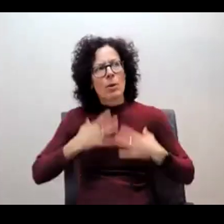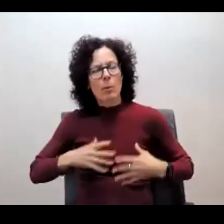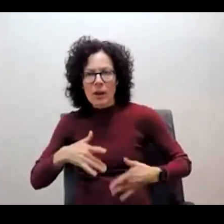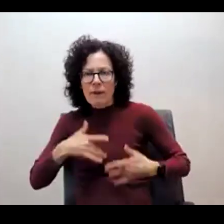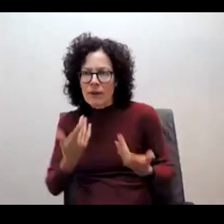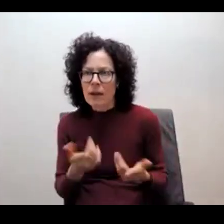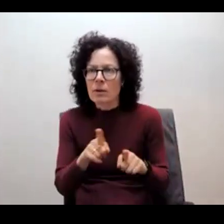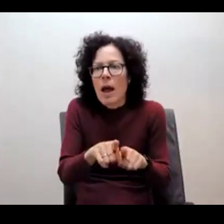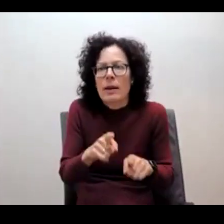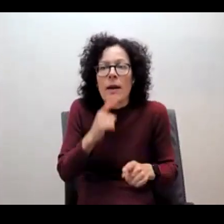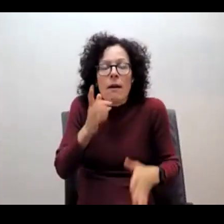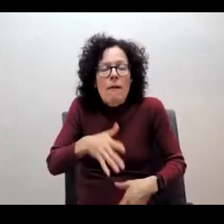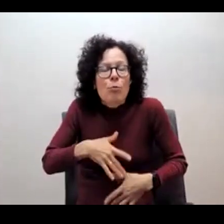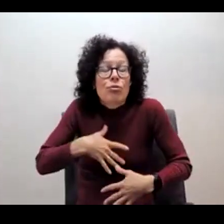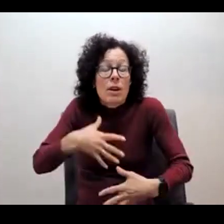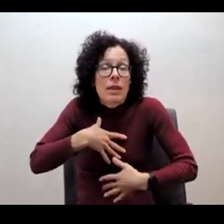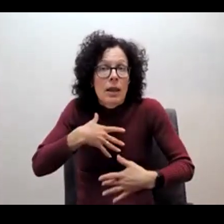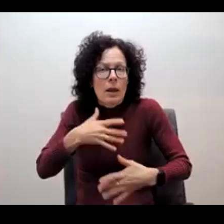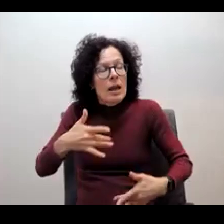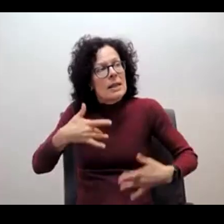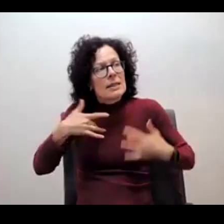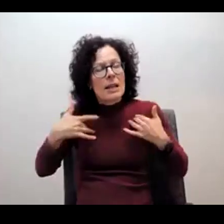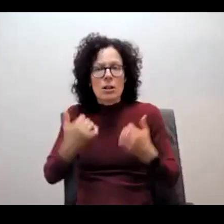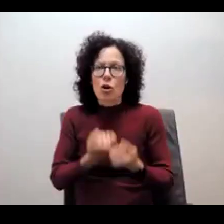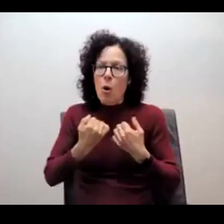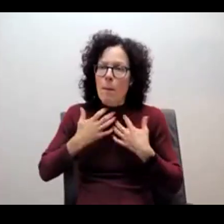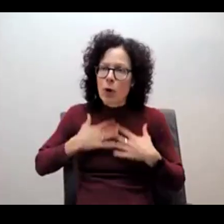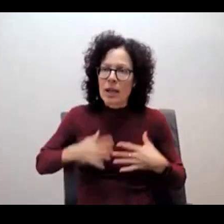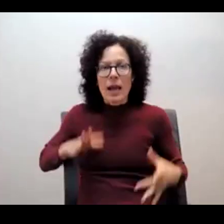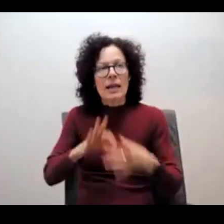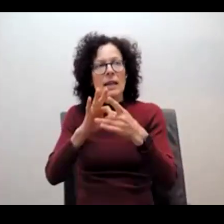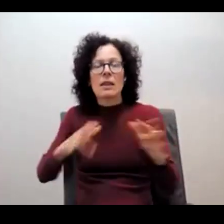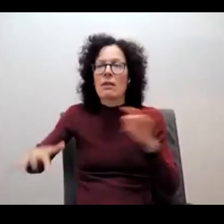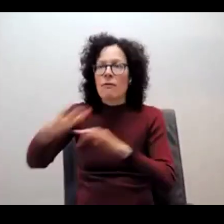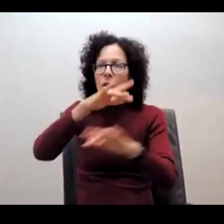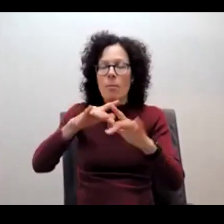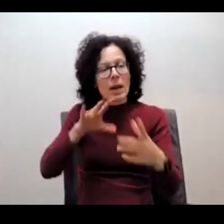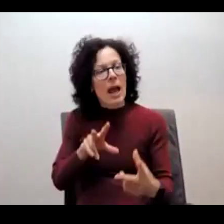breathing, sensing your own body, gentle movement, connecting with your environment and other people.